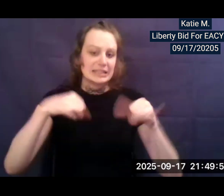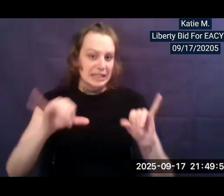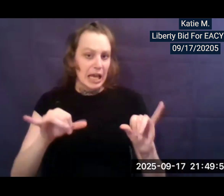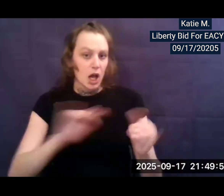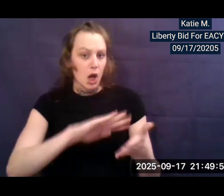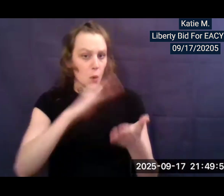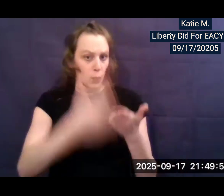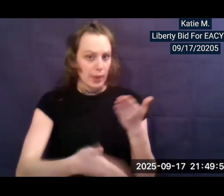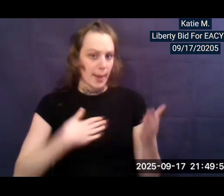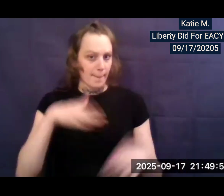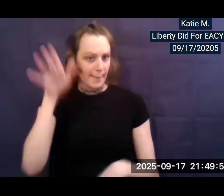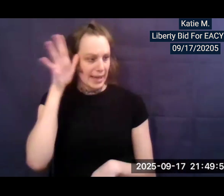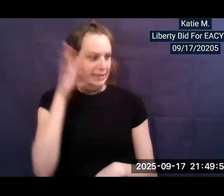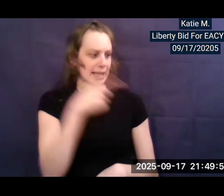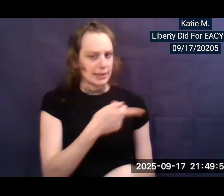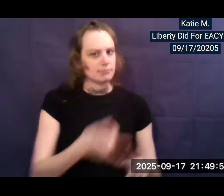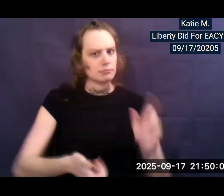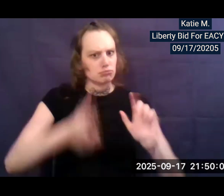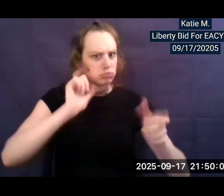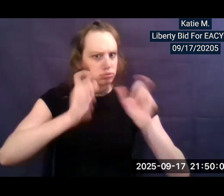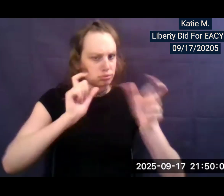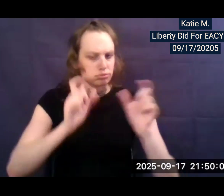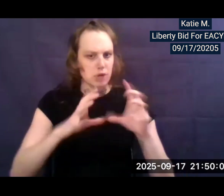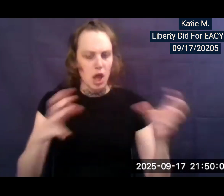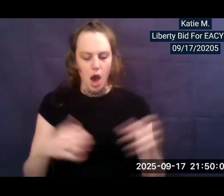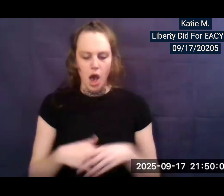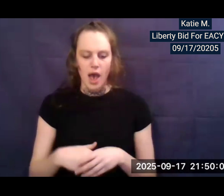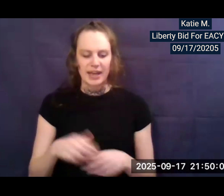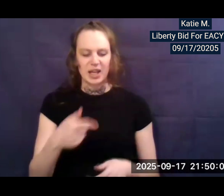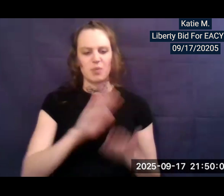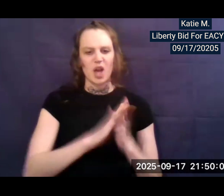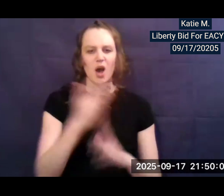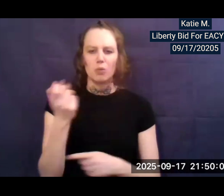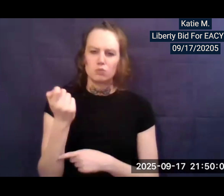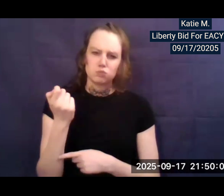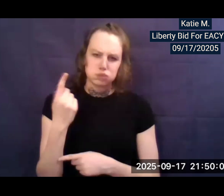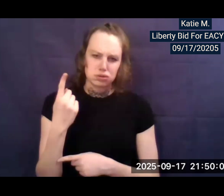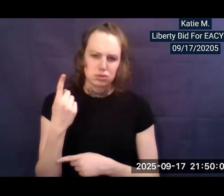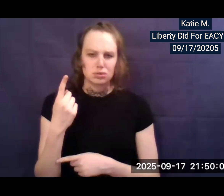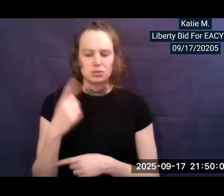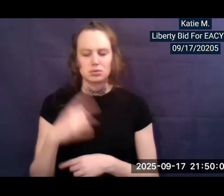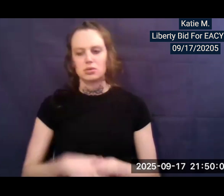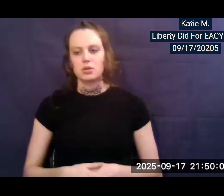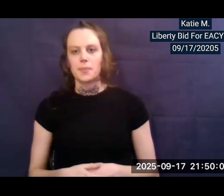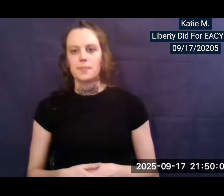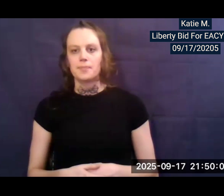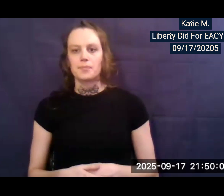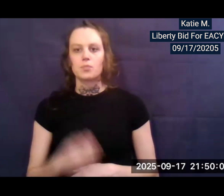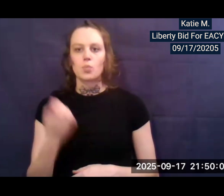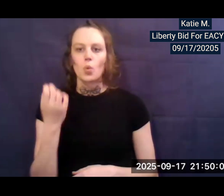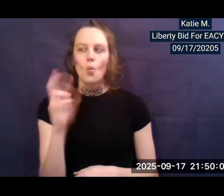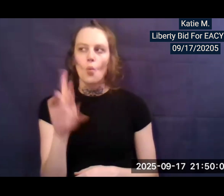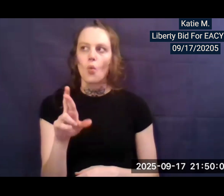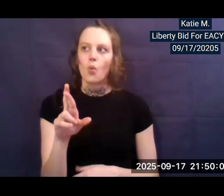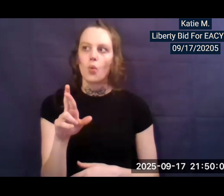up, and he would have fits of anger or bouts of anger, basically. He would like destroy the